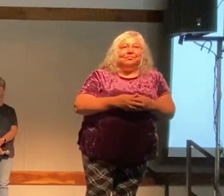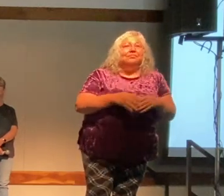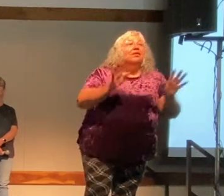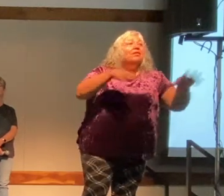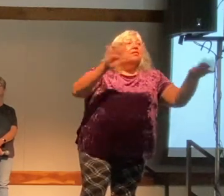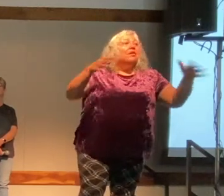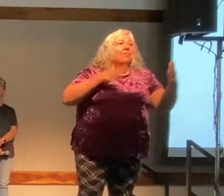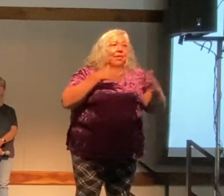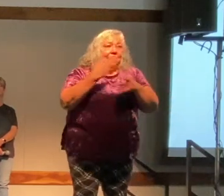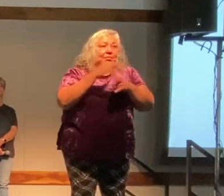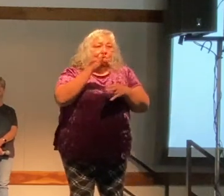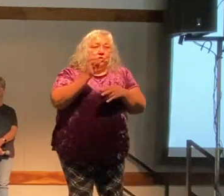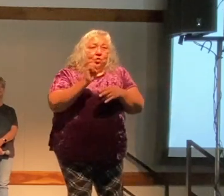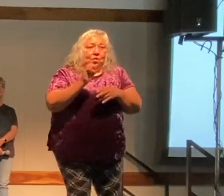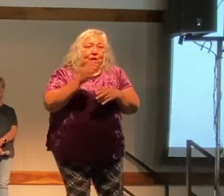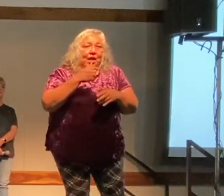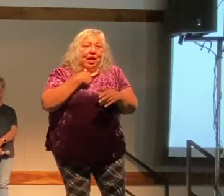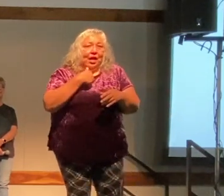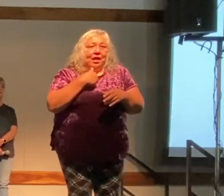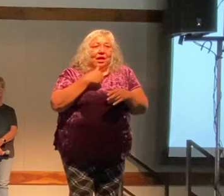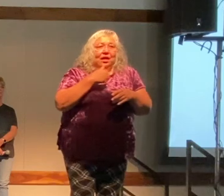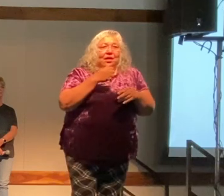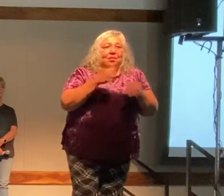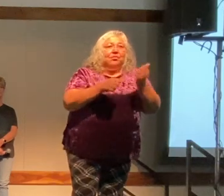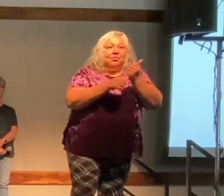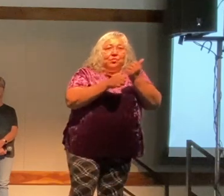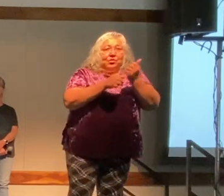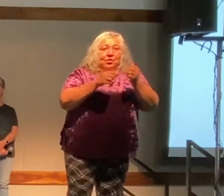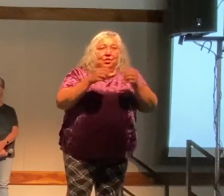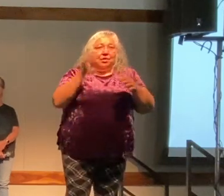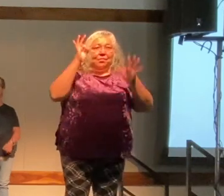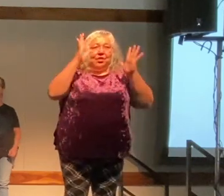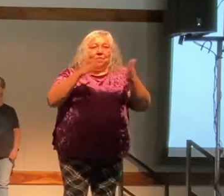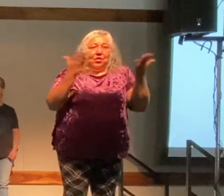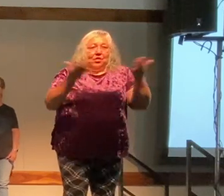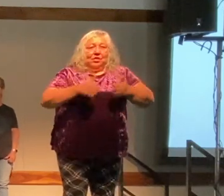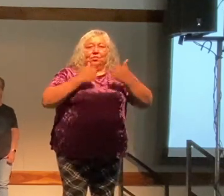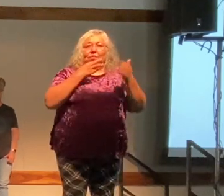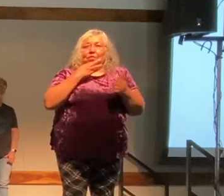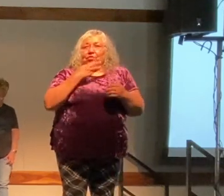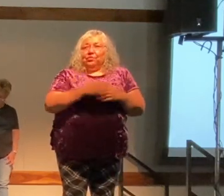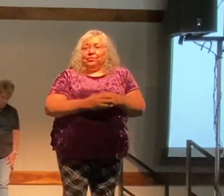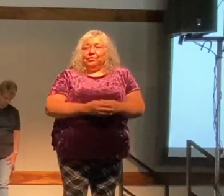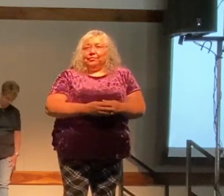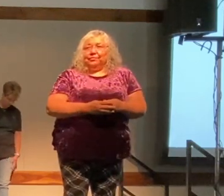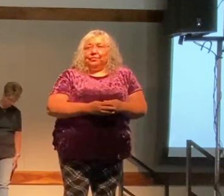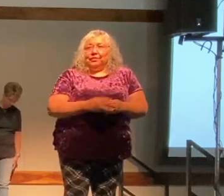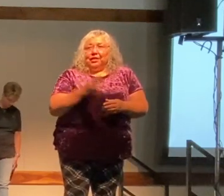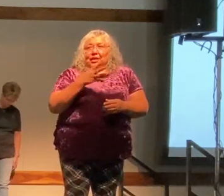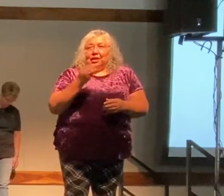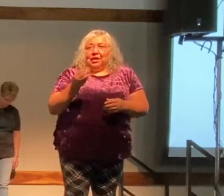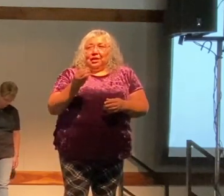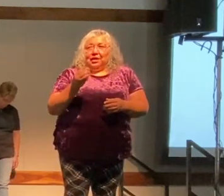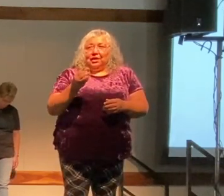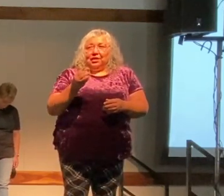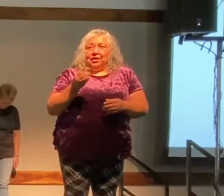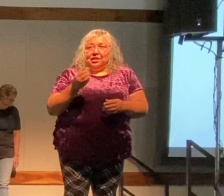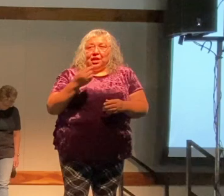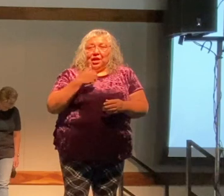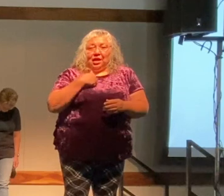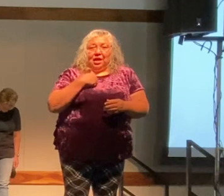So my name's Joe. I'm an associate pastor here at Living Water, and I am going